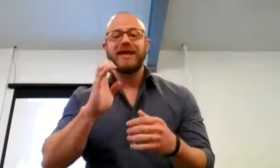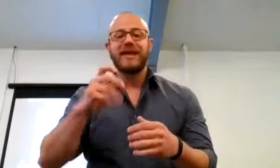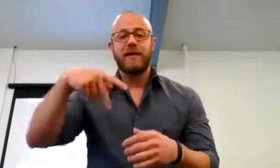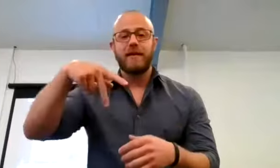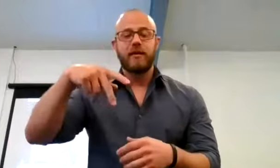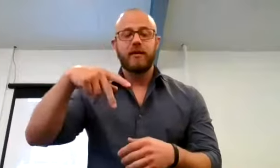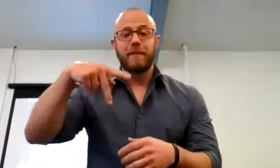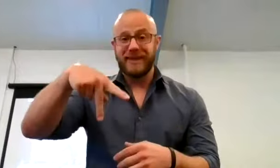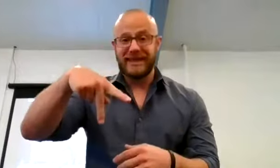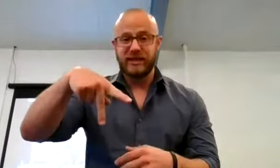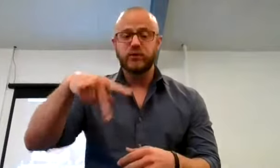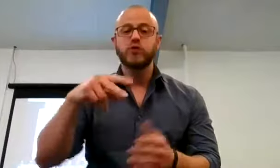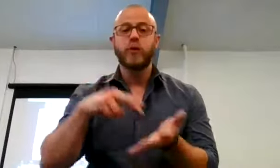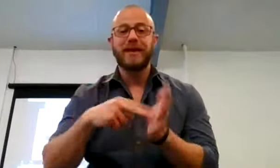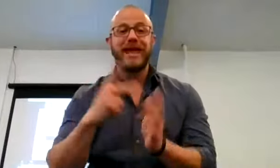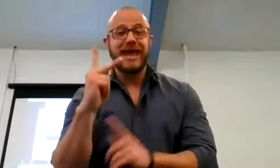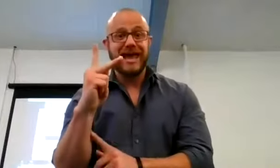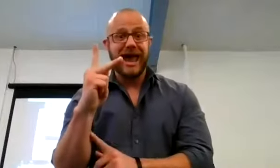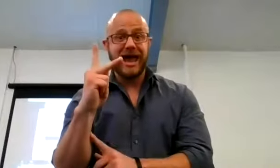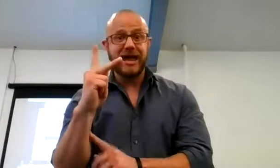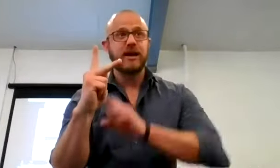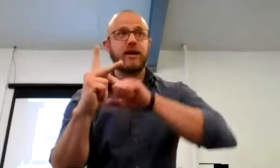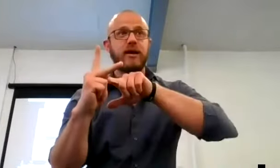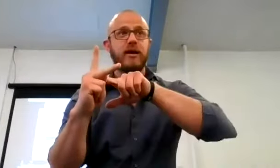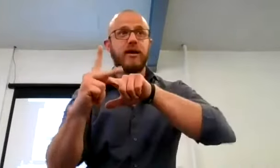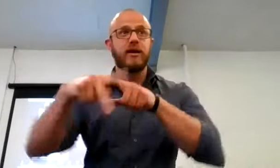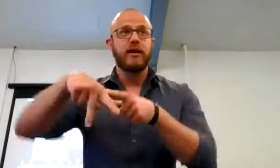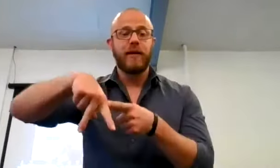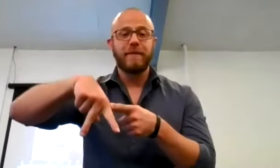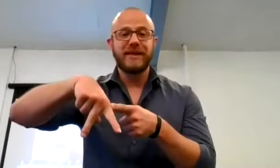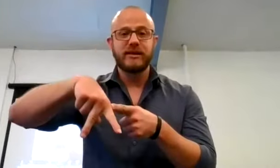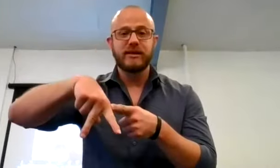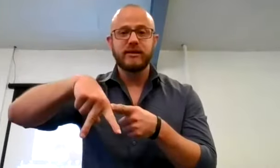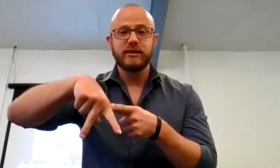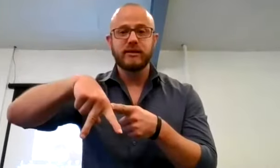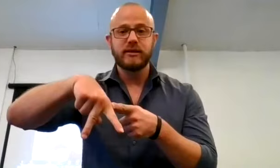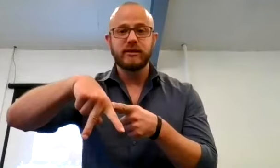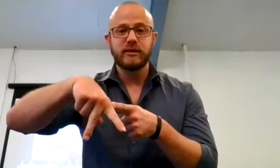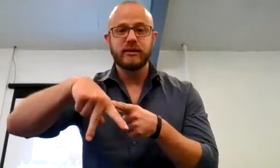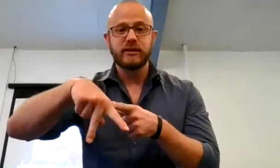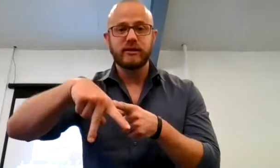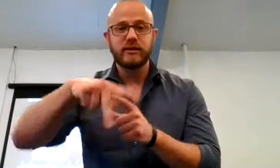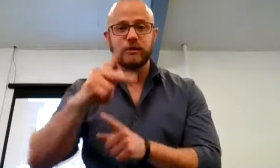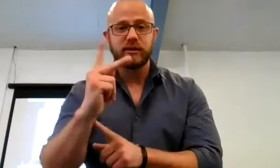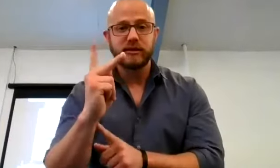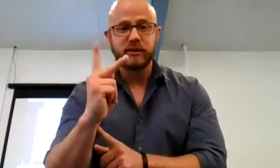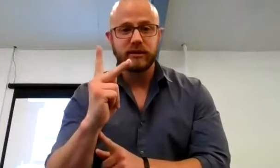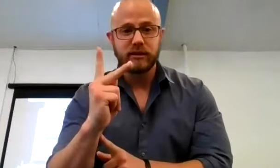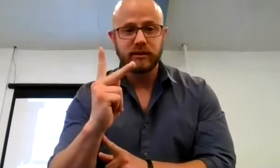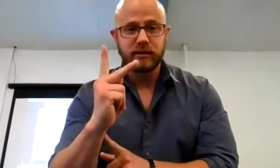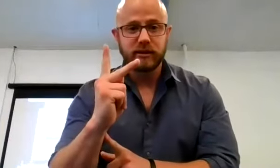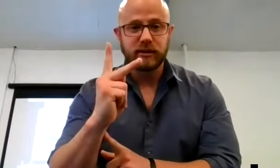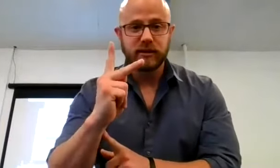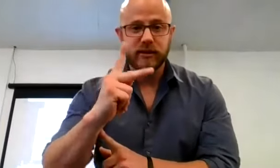Okay. You see next is P. So remember there was the K and you literally just flip it upside down and it's the letter P. So it's